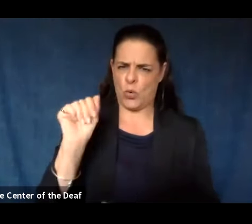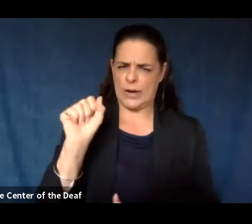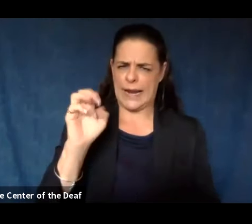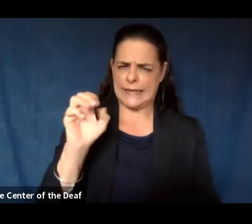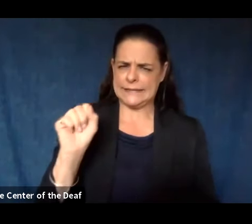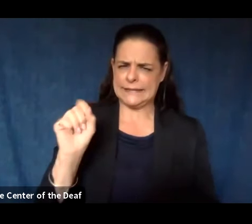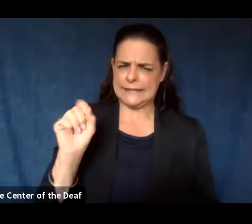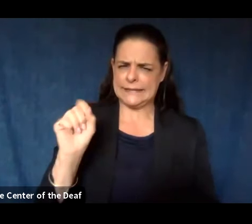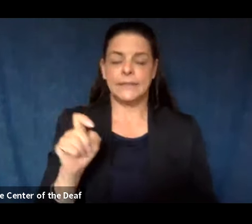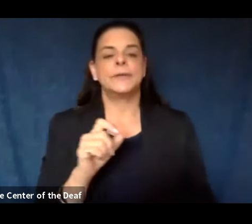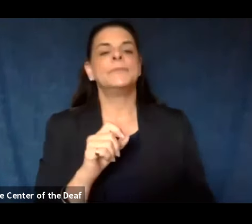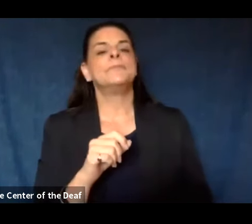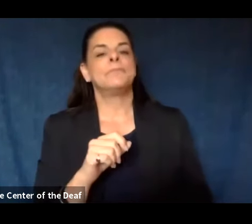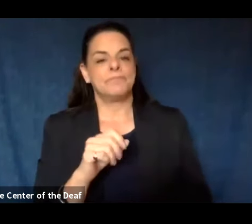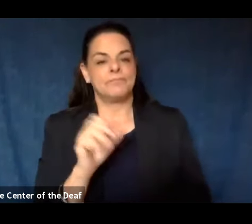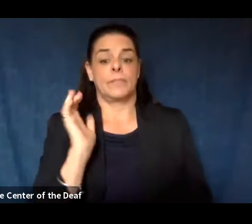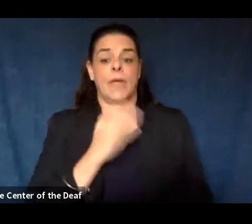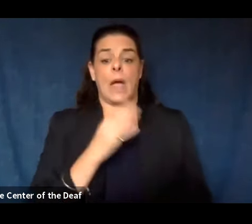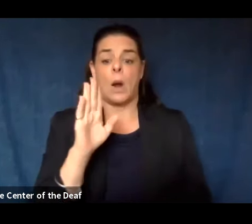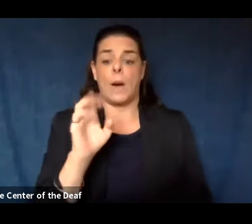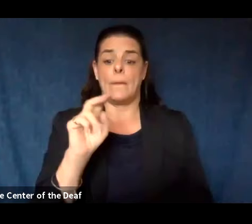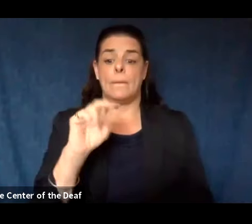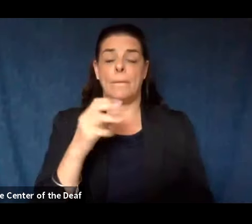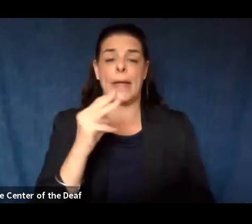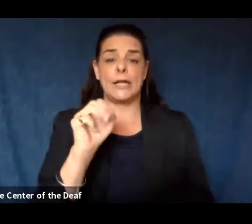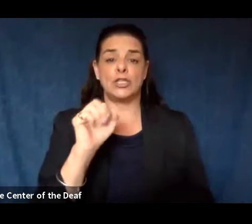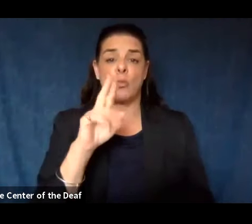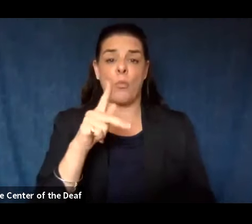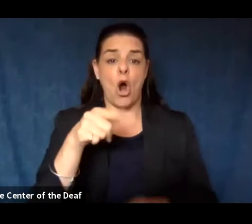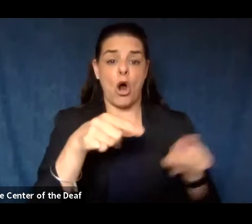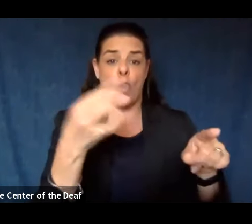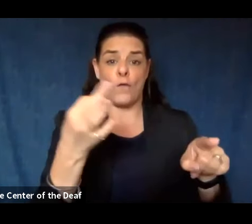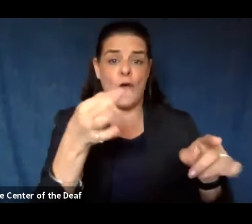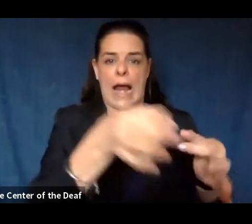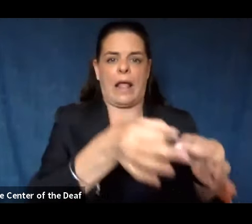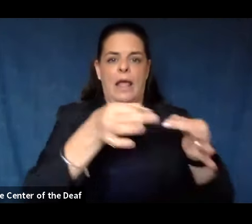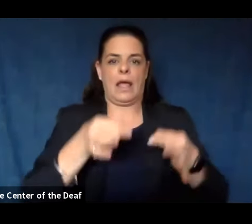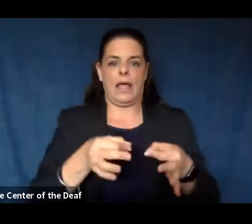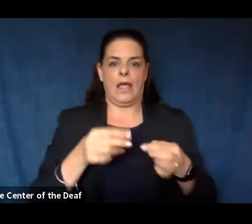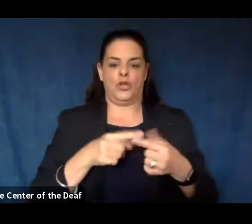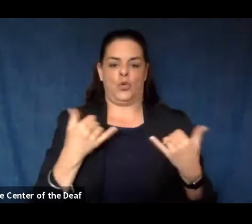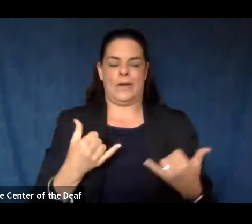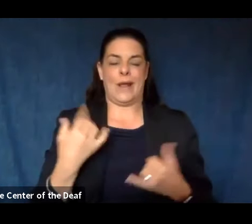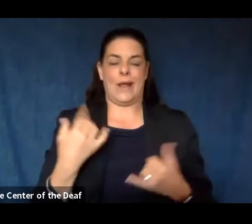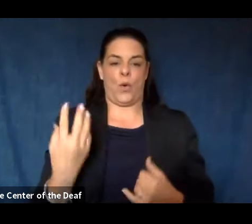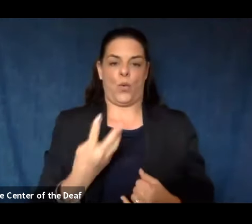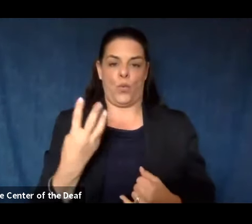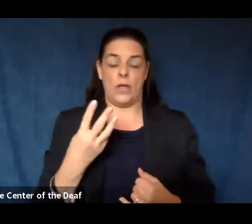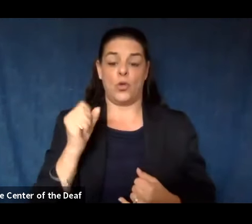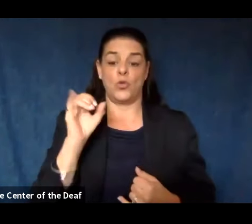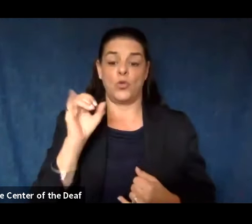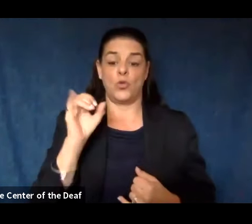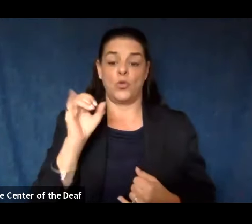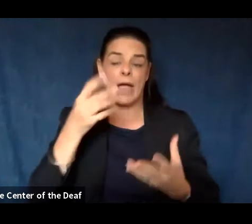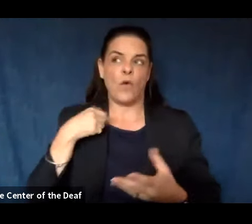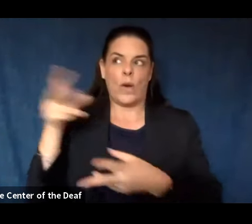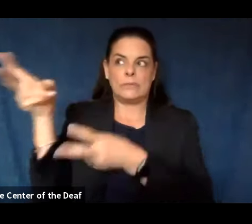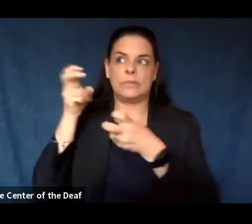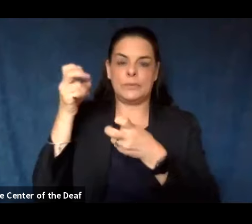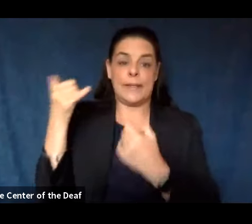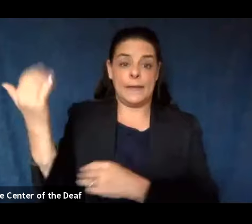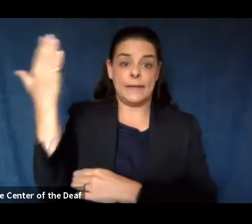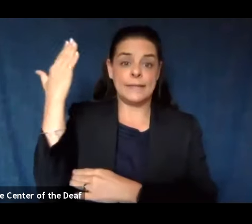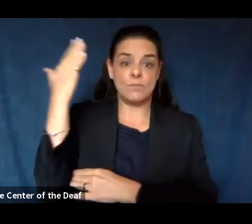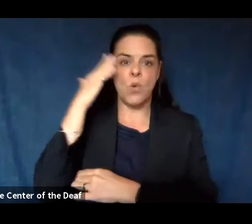Yes, so we moved our benchmark day to today instead of Friday, and that data was pulled first thing this morning since it's a bigger